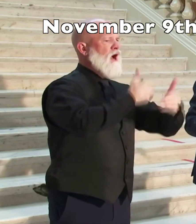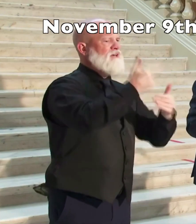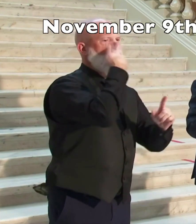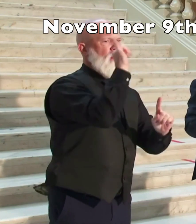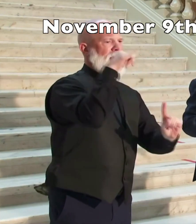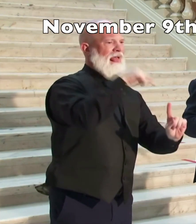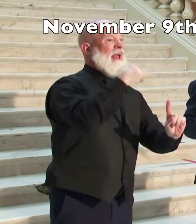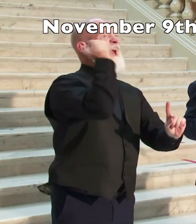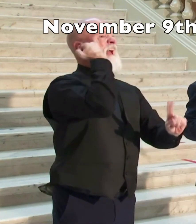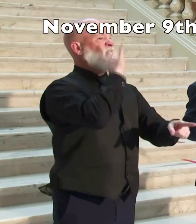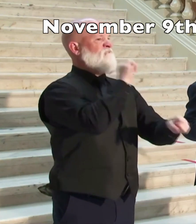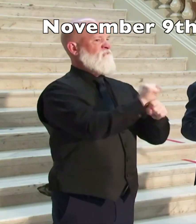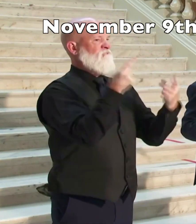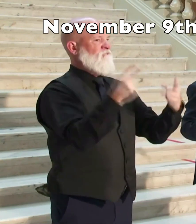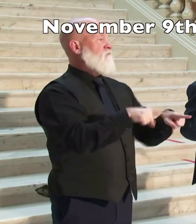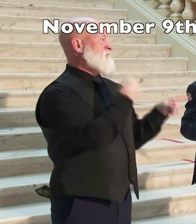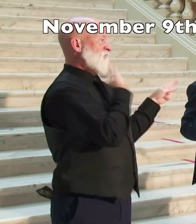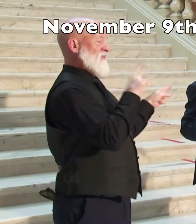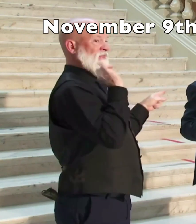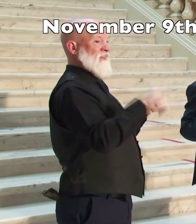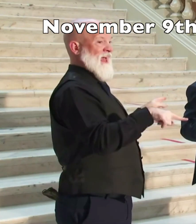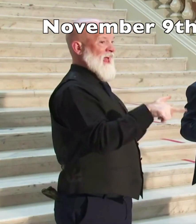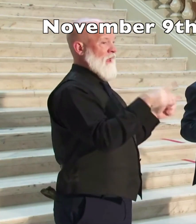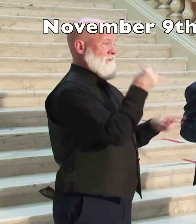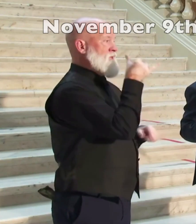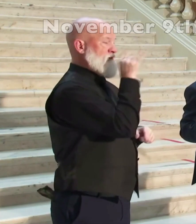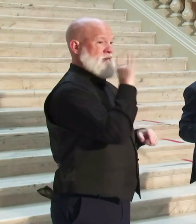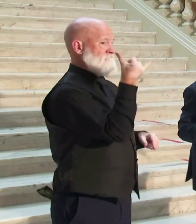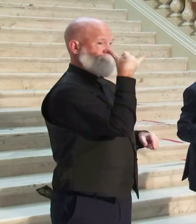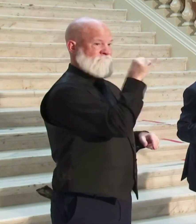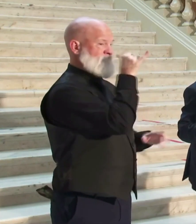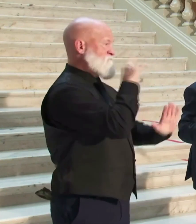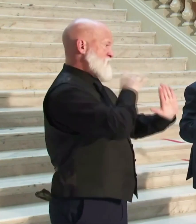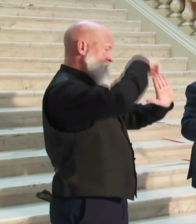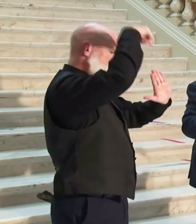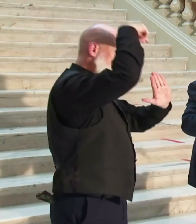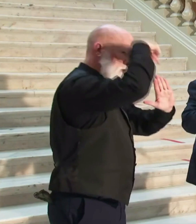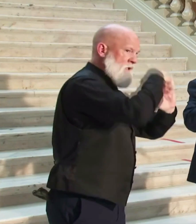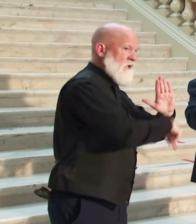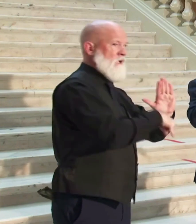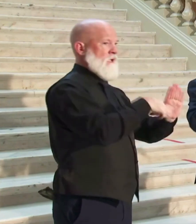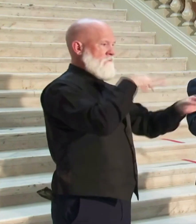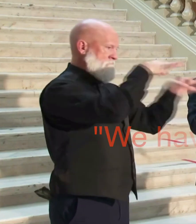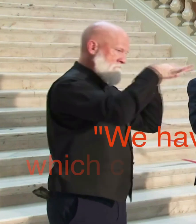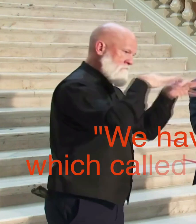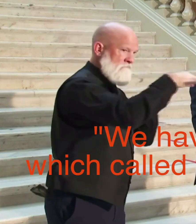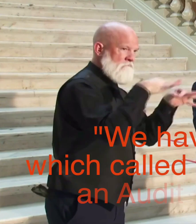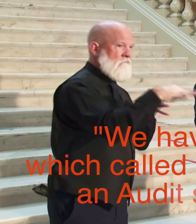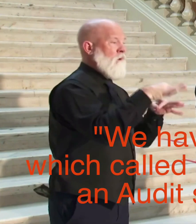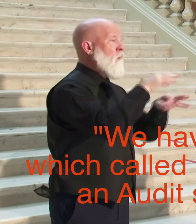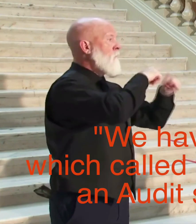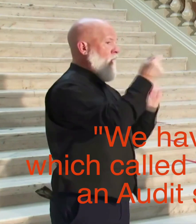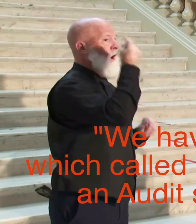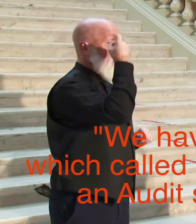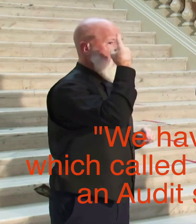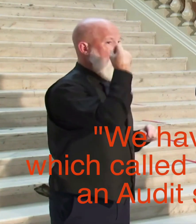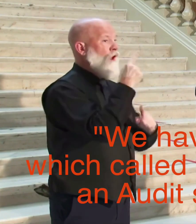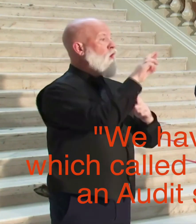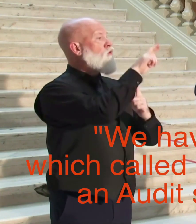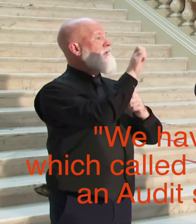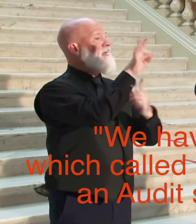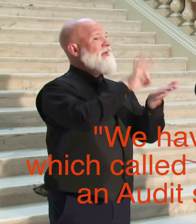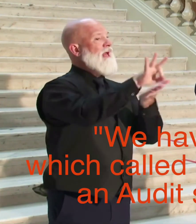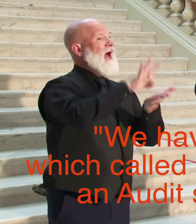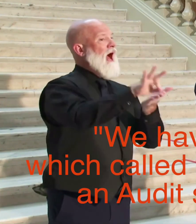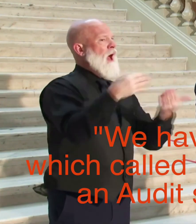Yeah, this is where we get into the fun, really geeky level of insider baseball that I know you love. But essentially what it is, we have HB 316,